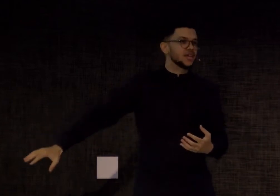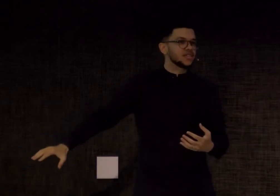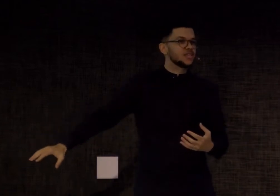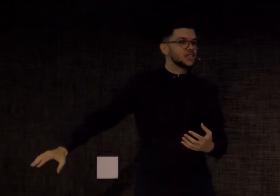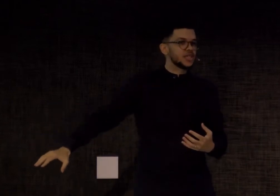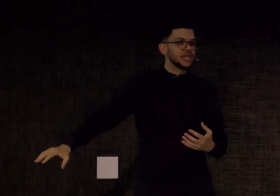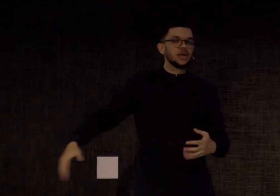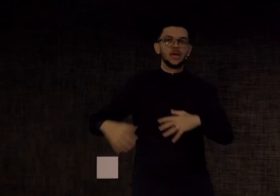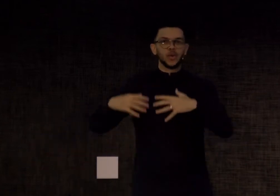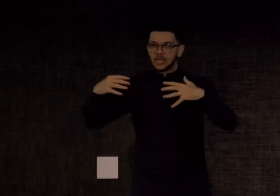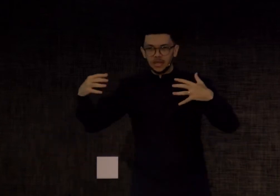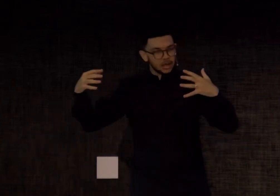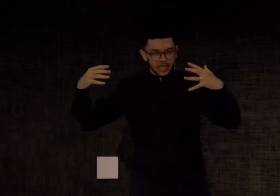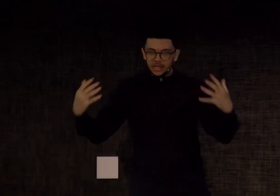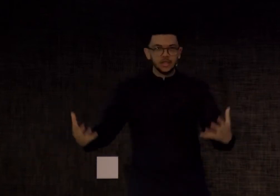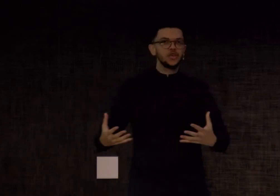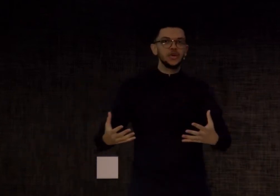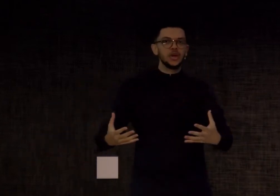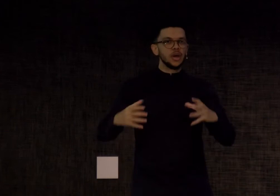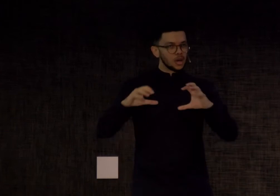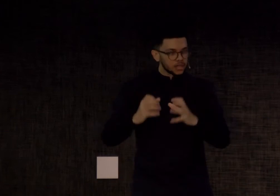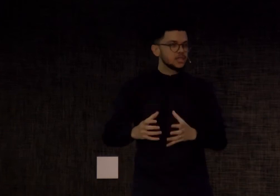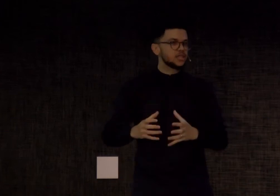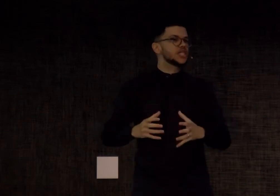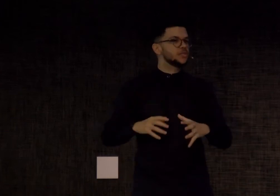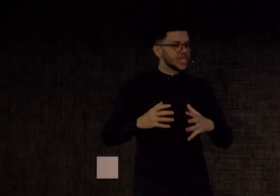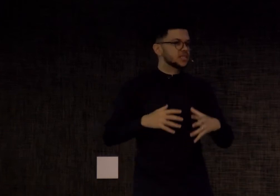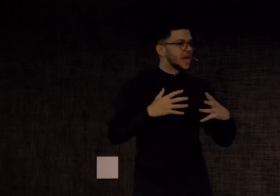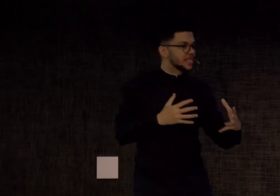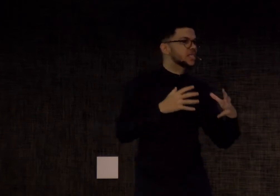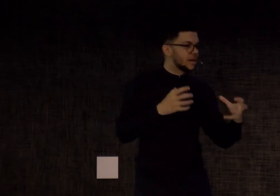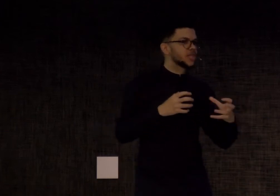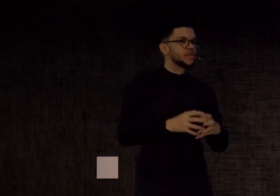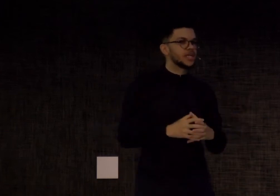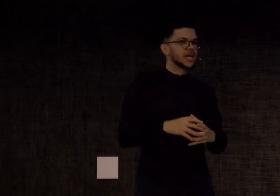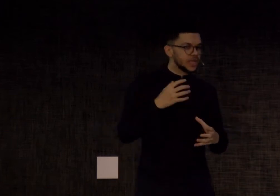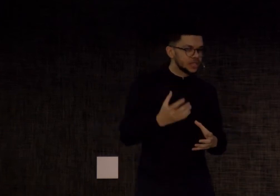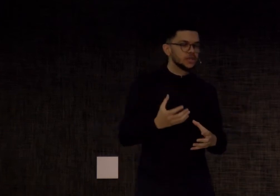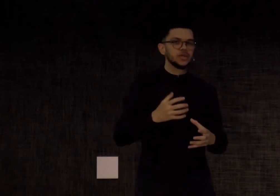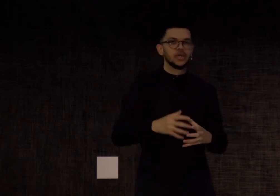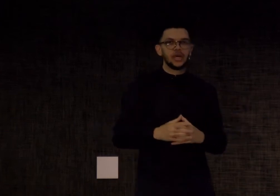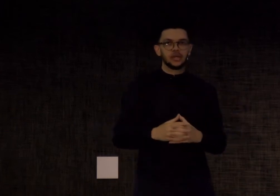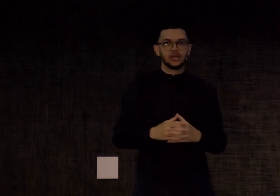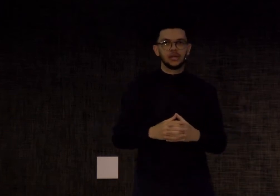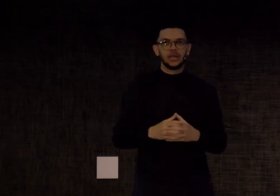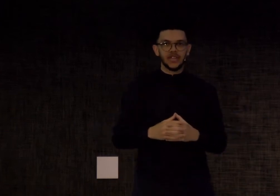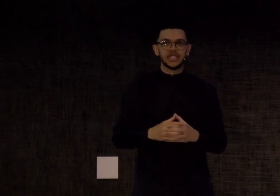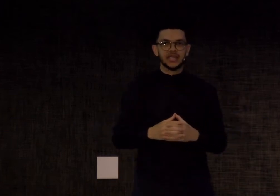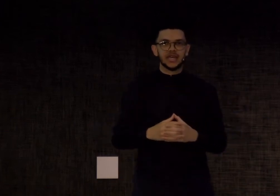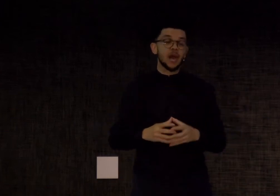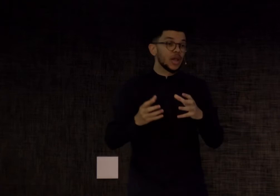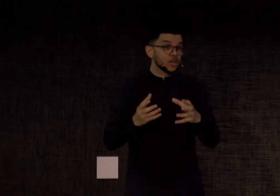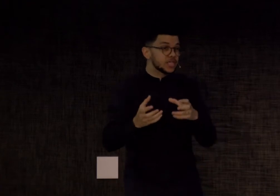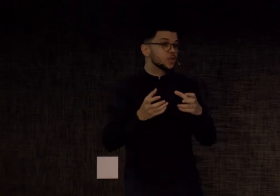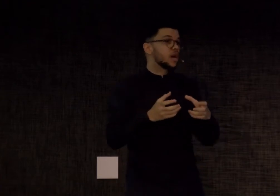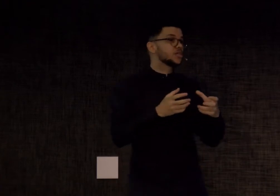working institutionally? We need a new constitutionally protected anti-corruption body, and we need to investigate that